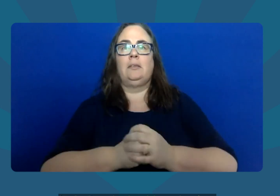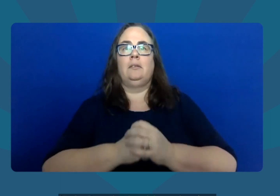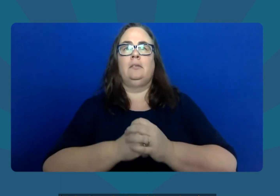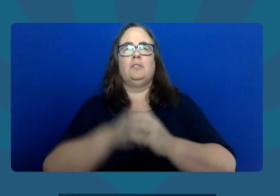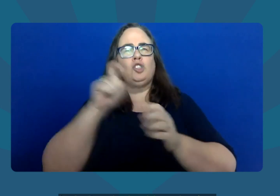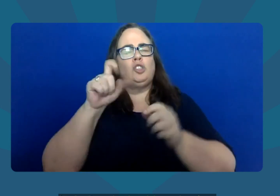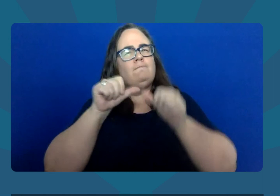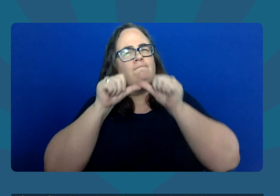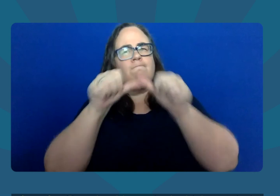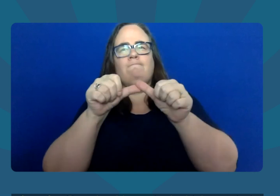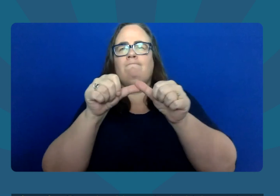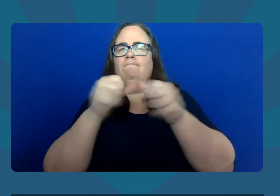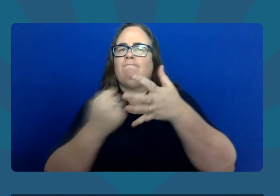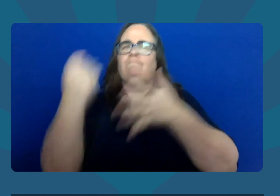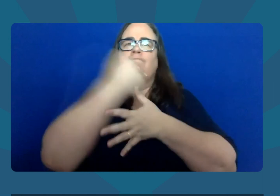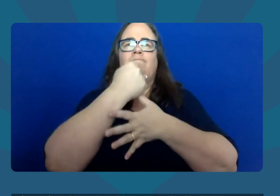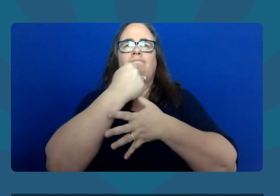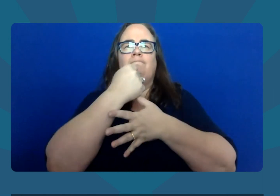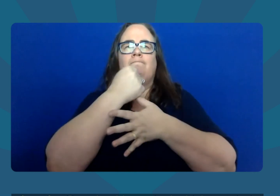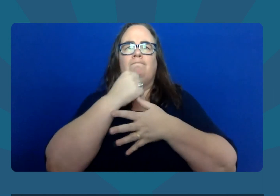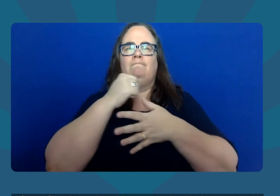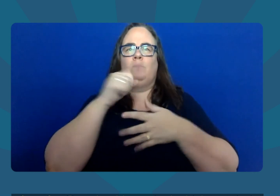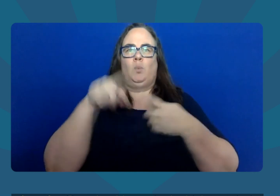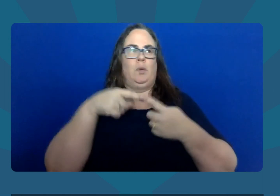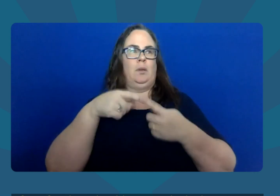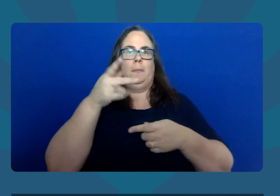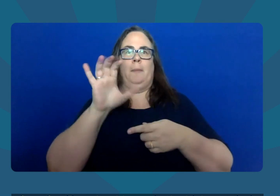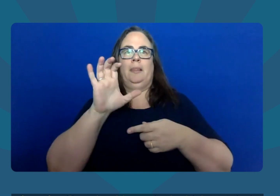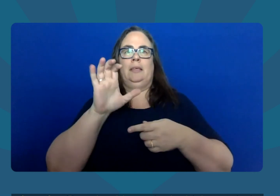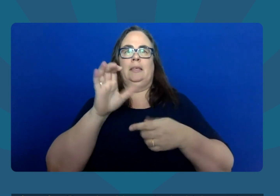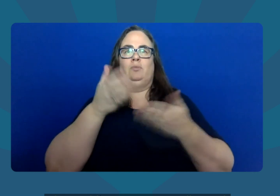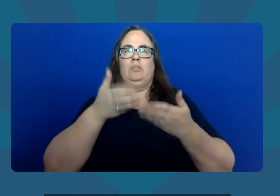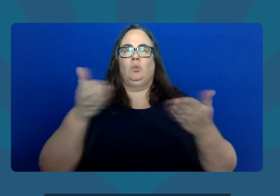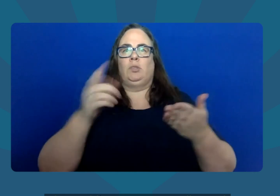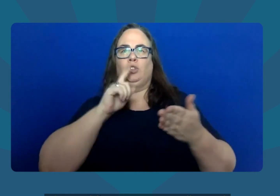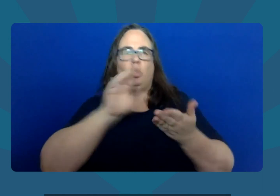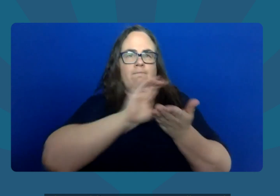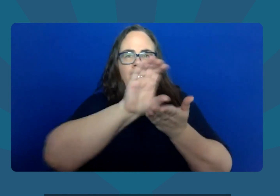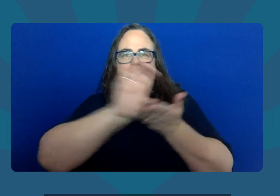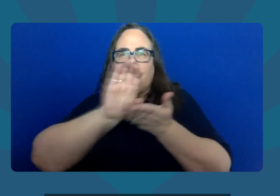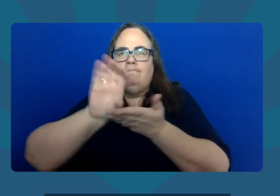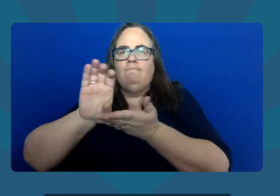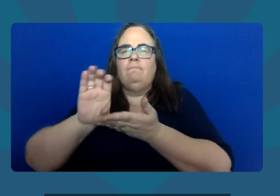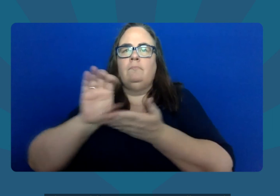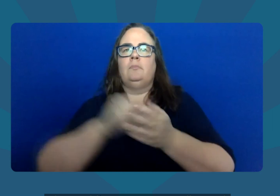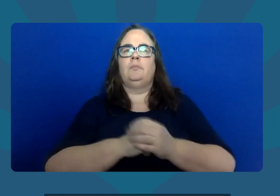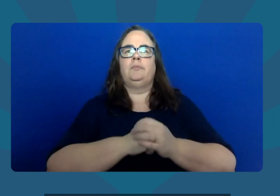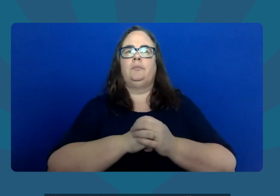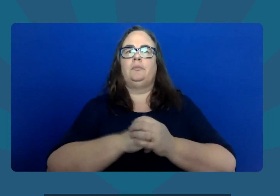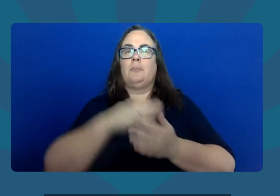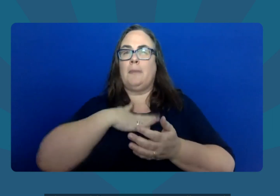health and safety of our families, should remain the highest priority when public resources are